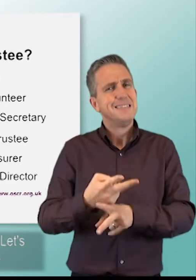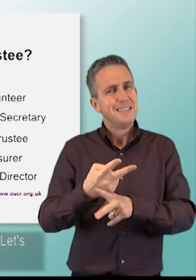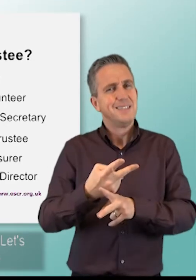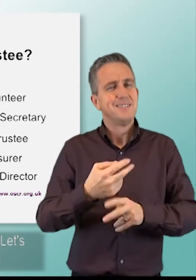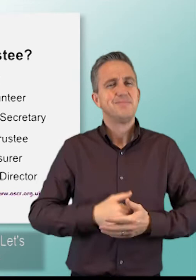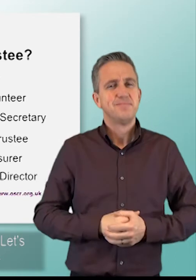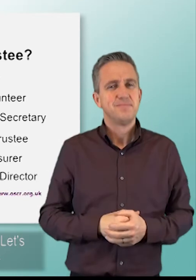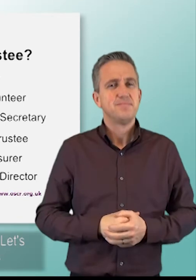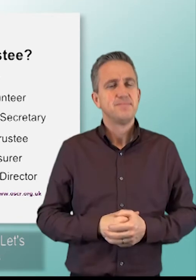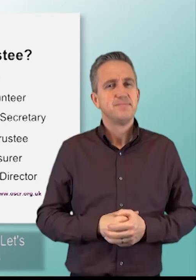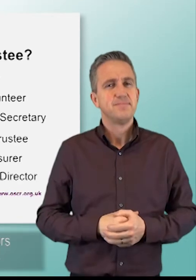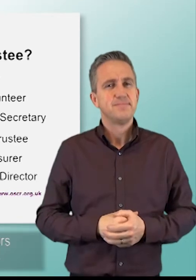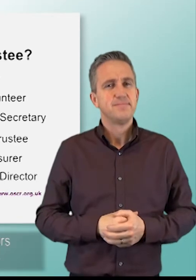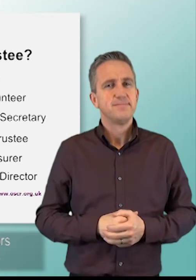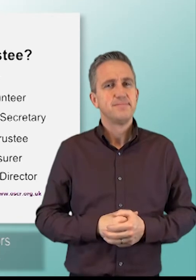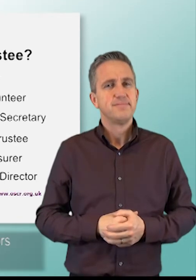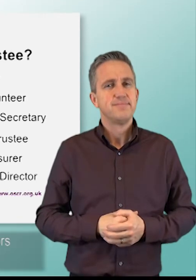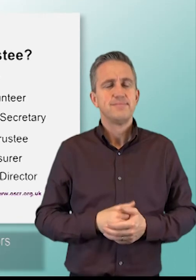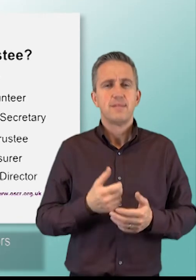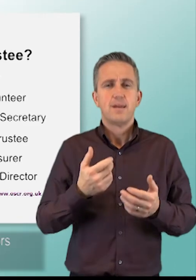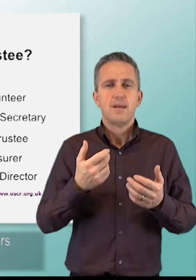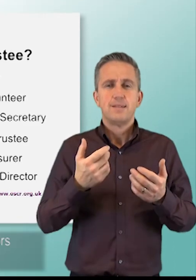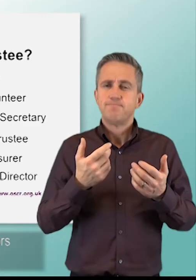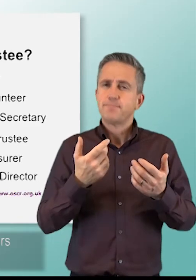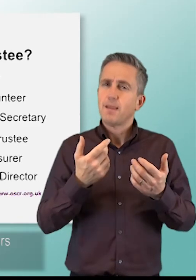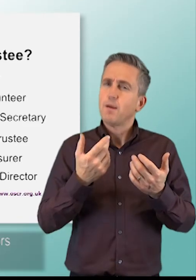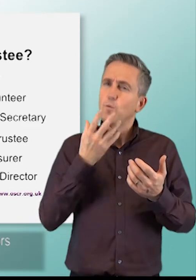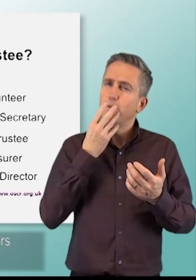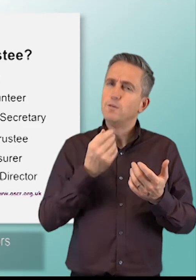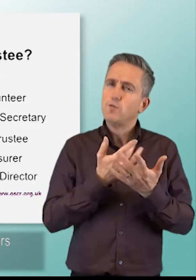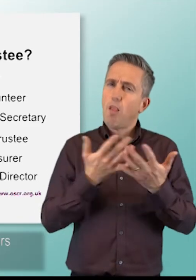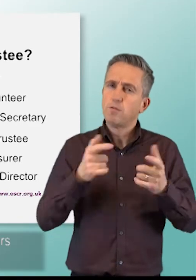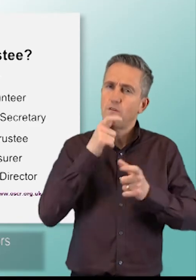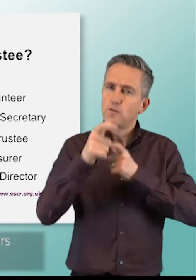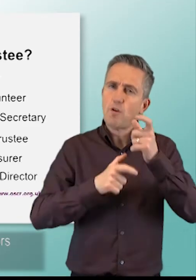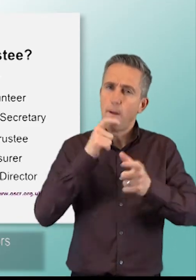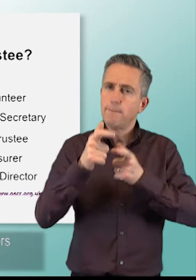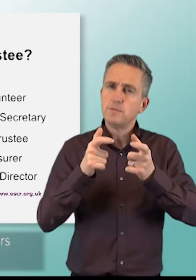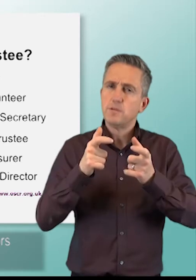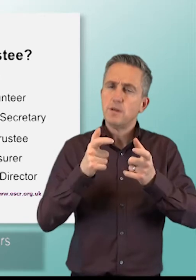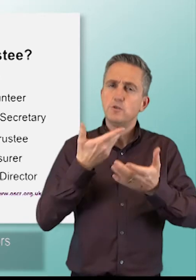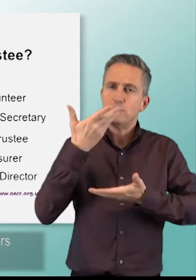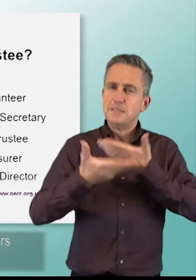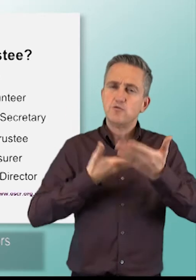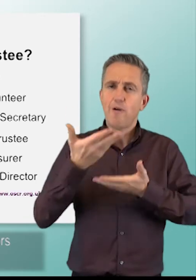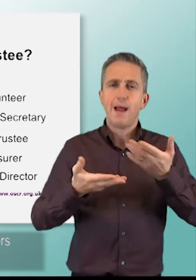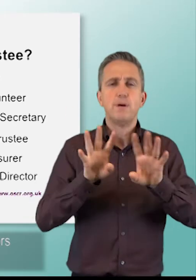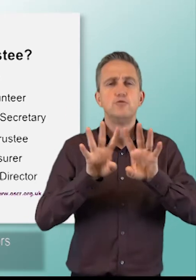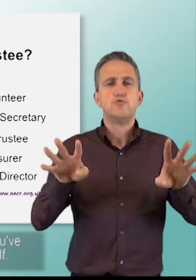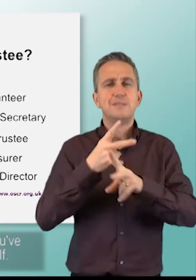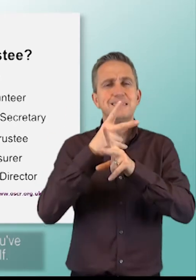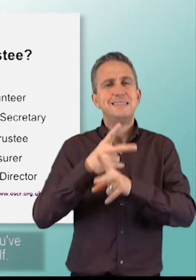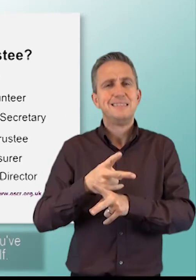we're actually talking about, okay? There are a lot of very commonly used descriptors for those who are undertaking a trustee role.